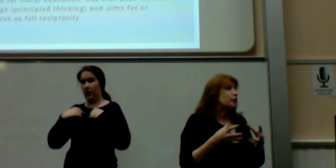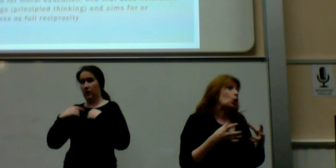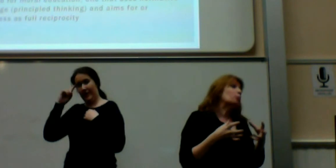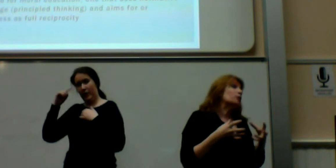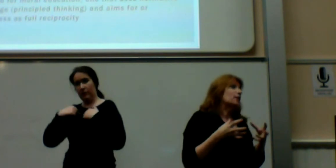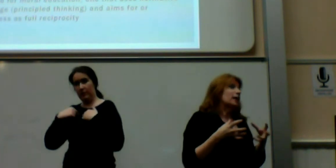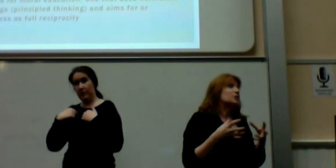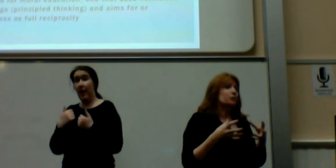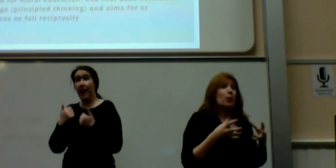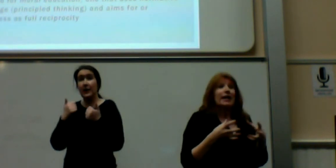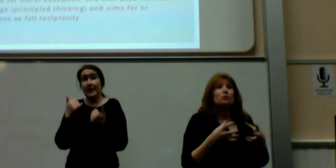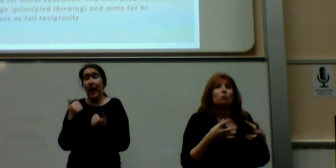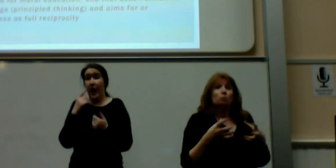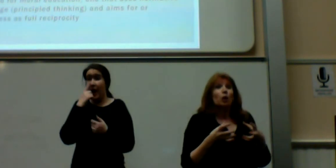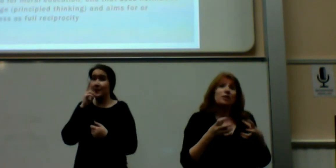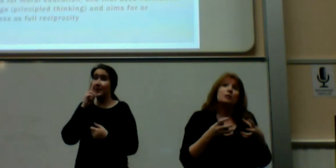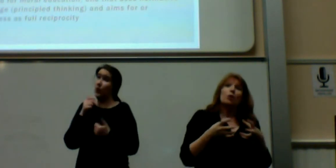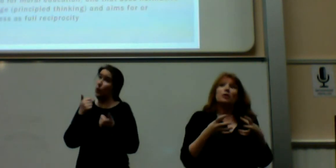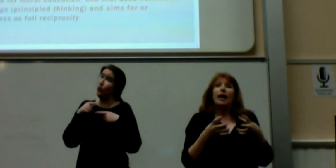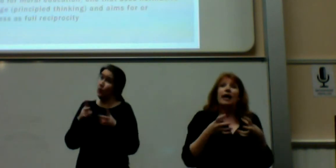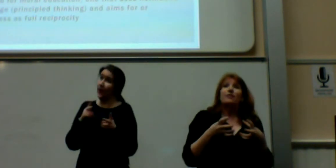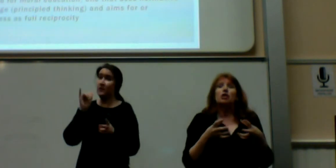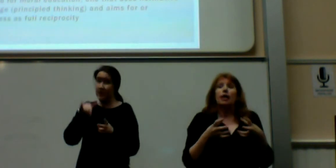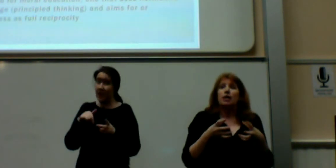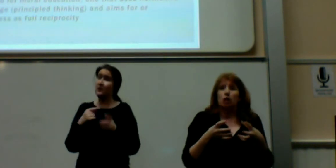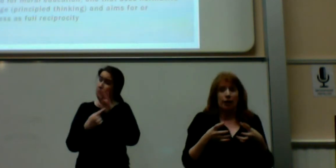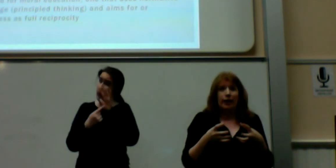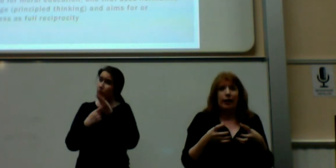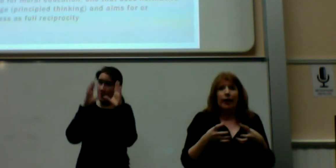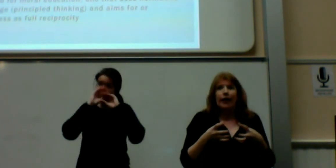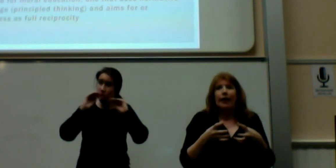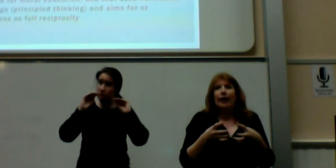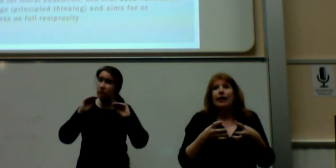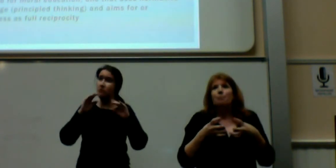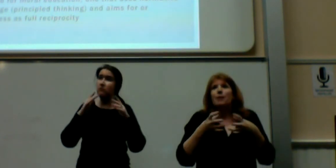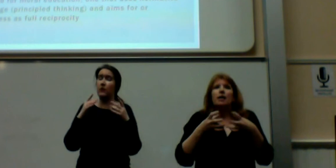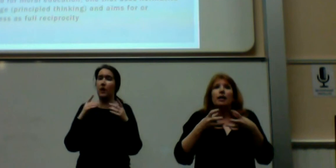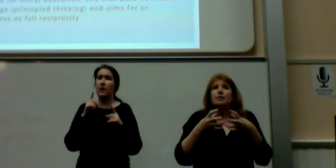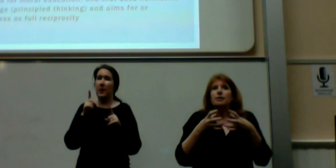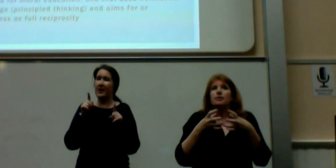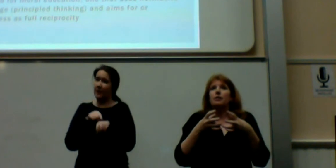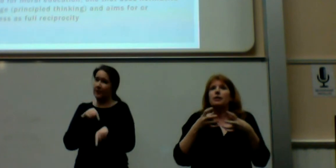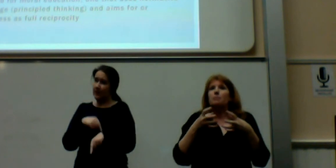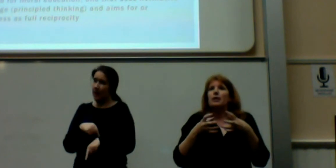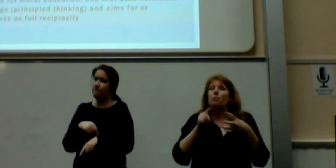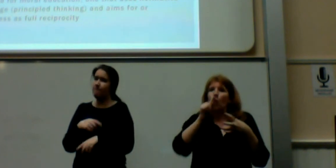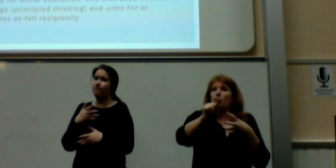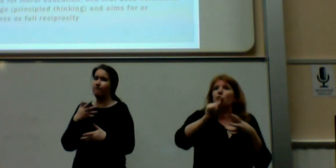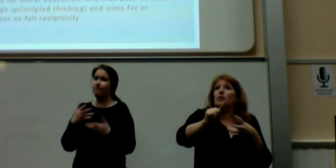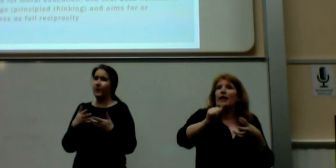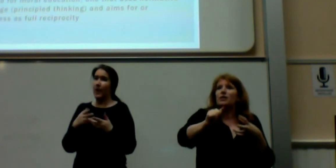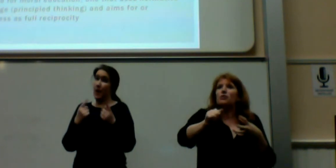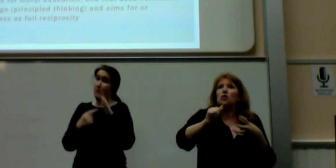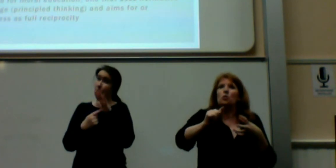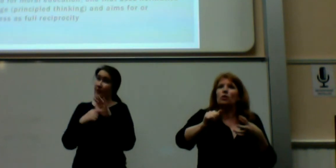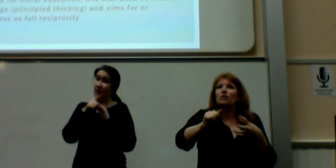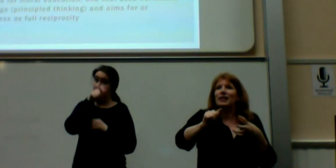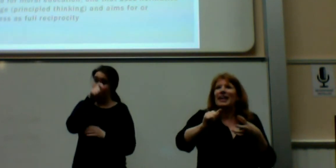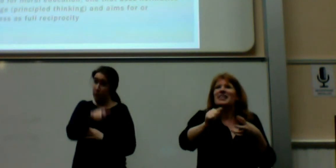that may be noble in lots of ways, oh, it's important to have education. It may not necessarily be important for